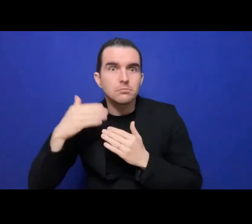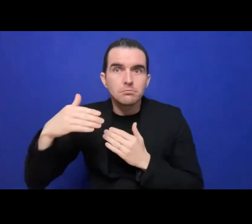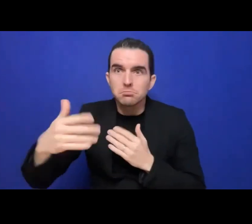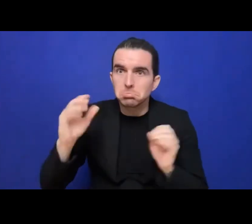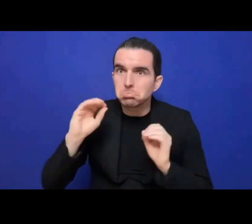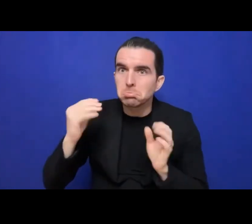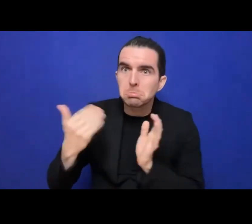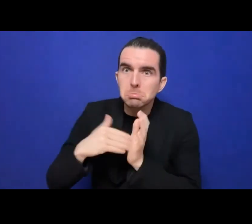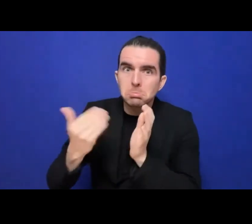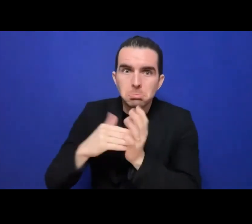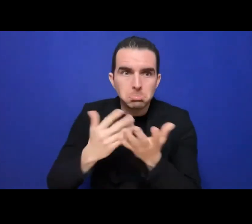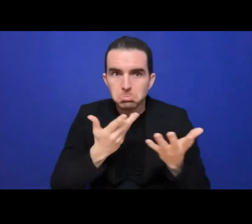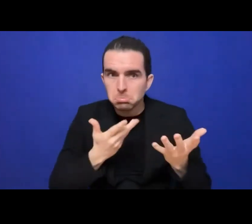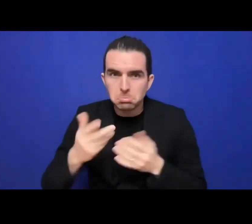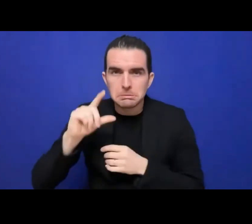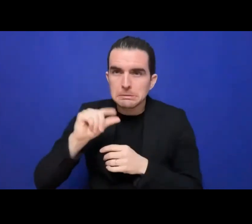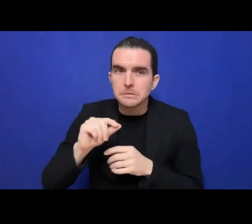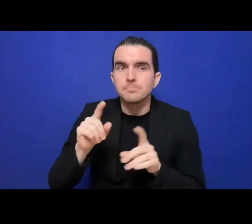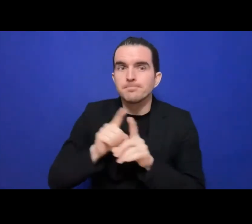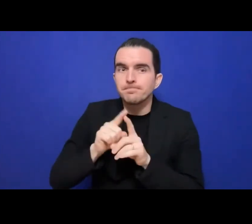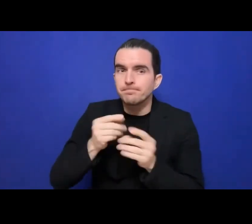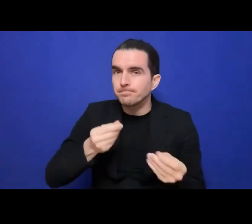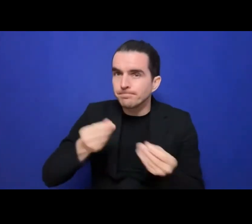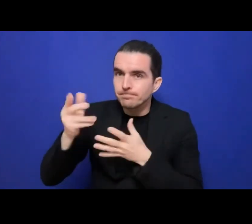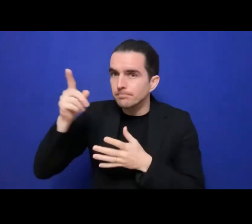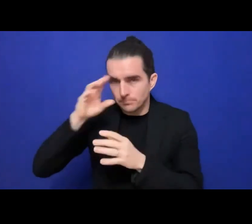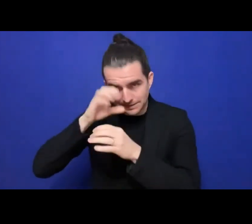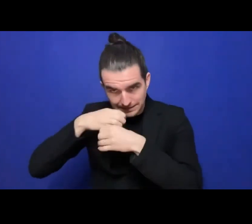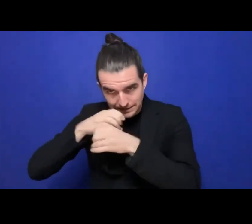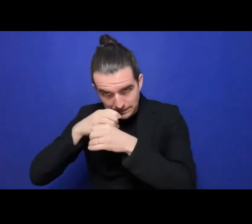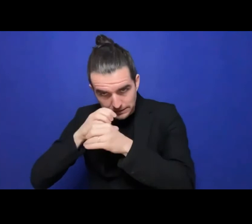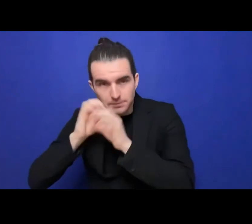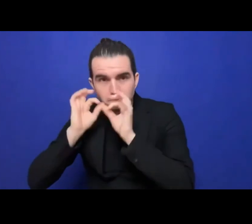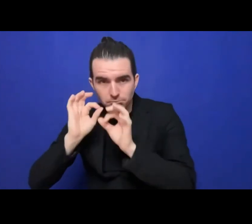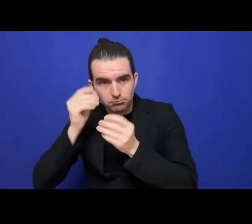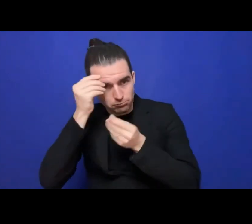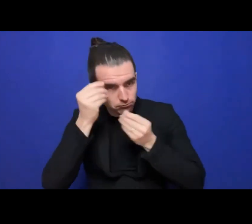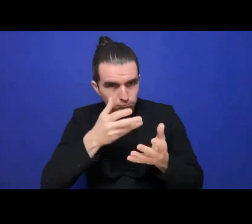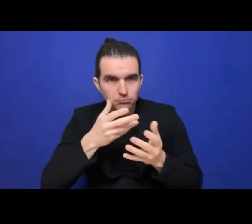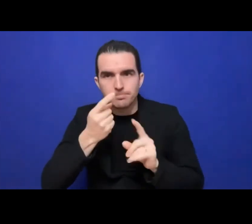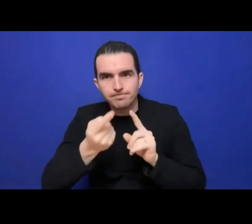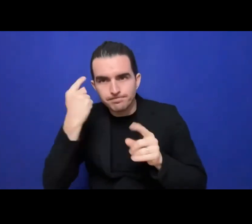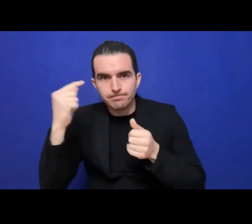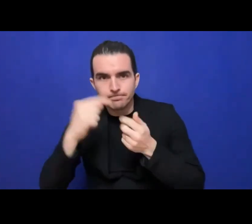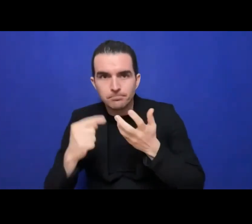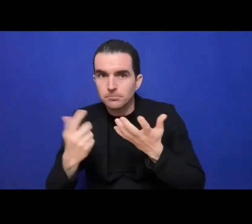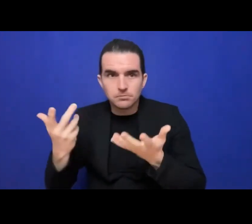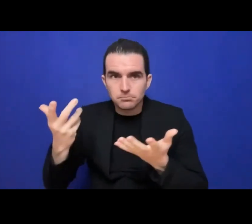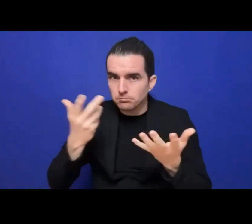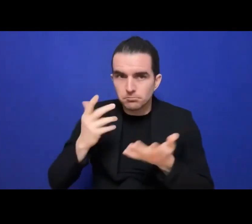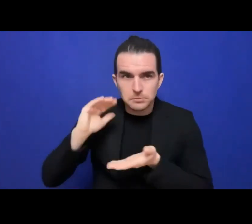also with the types of and the culture of women and girls